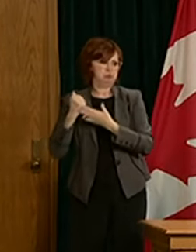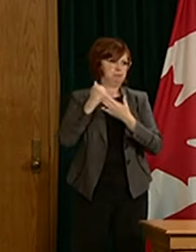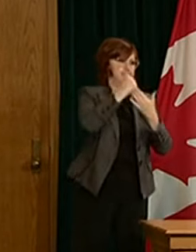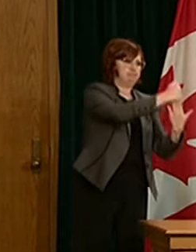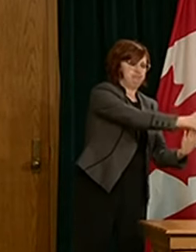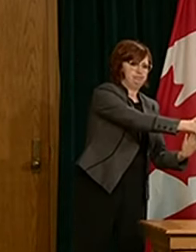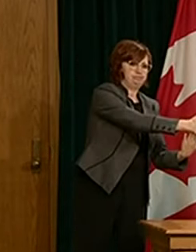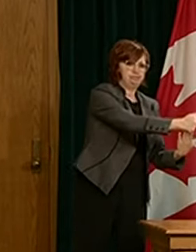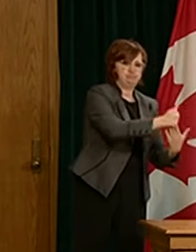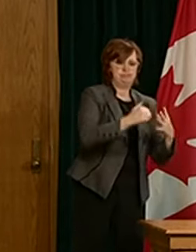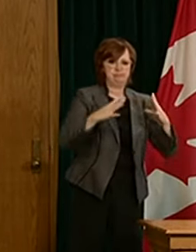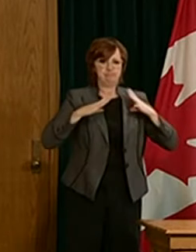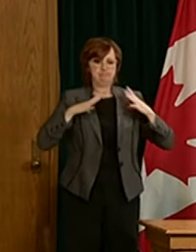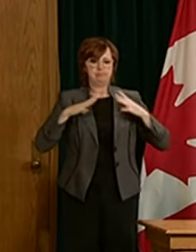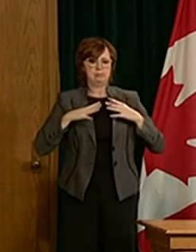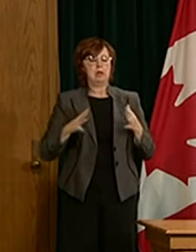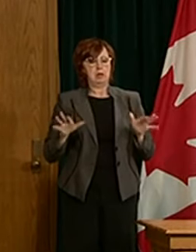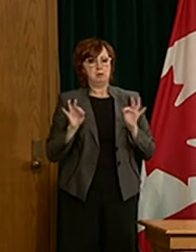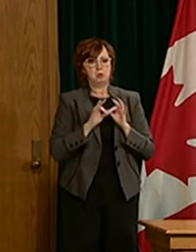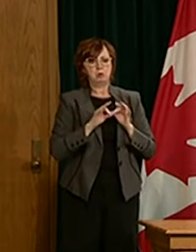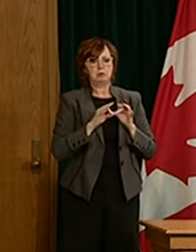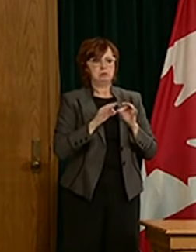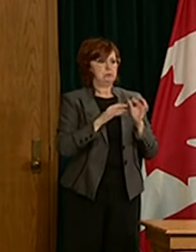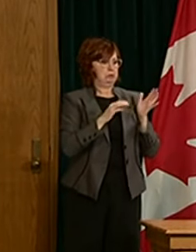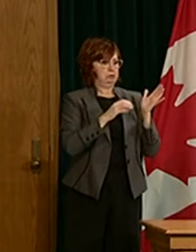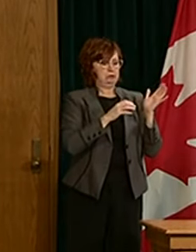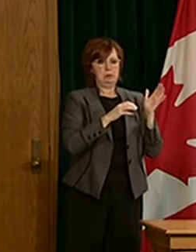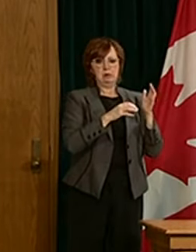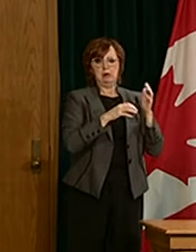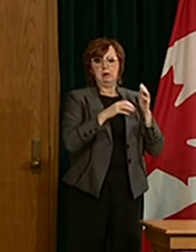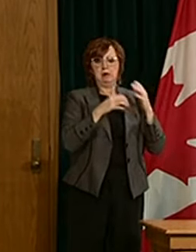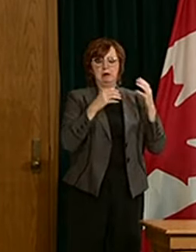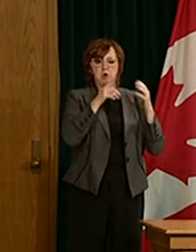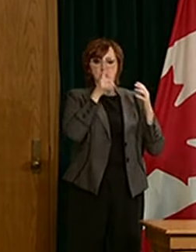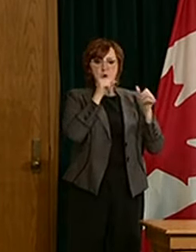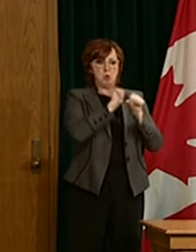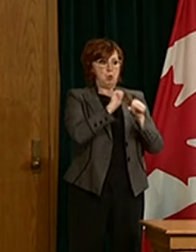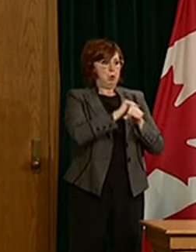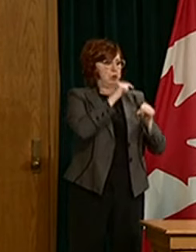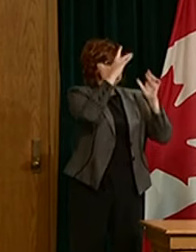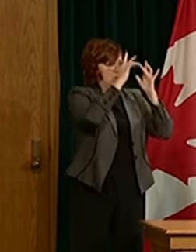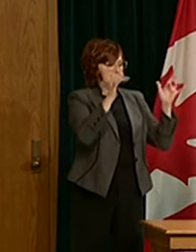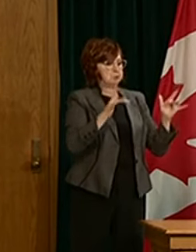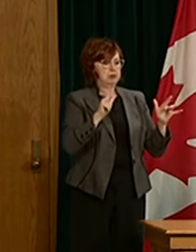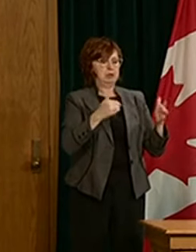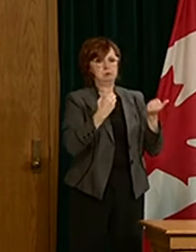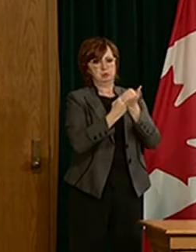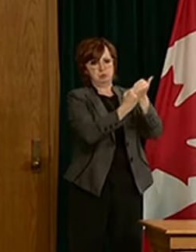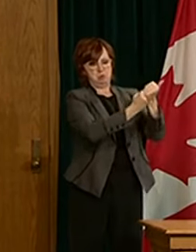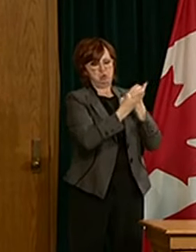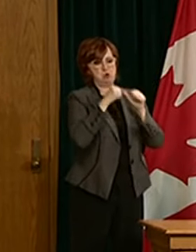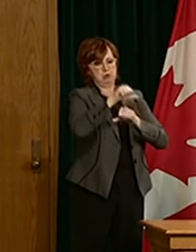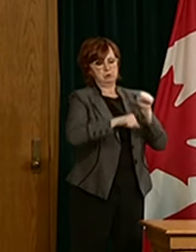this situation. Safety and infection prevention and control will guide our work throughout the